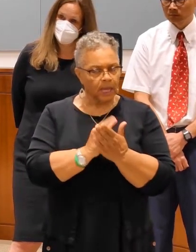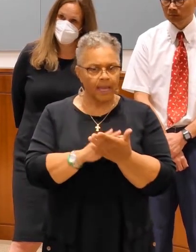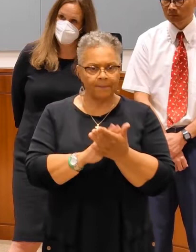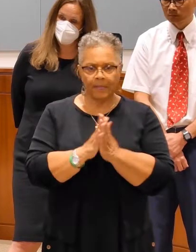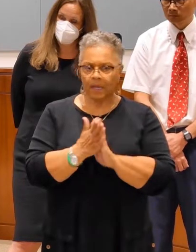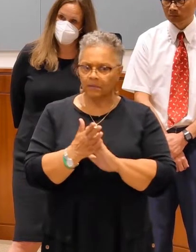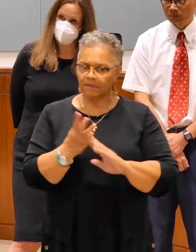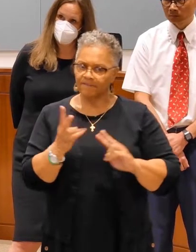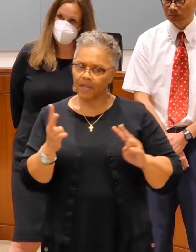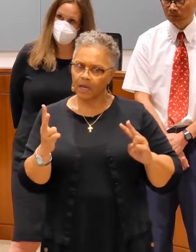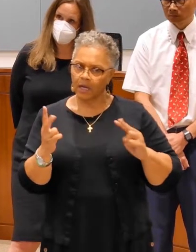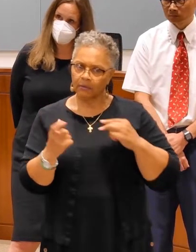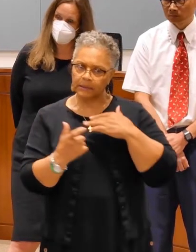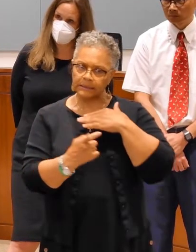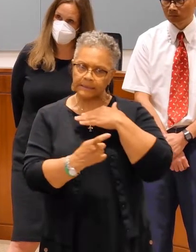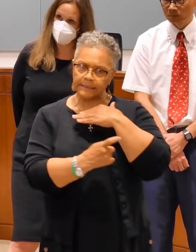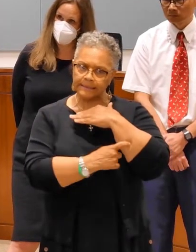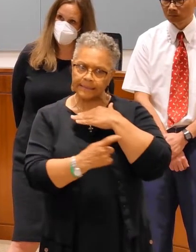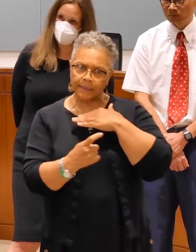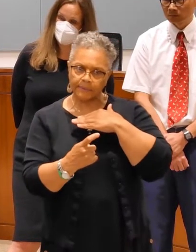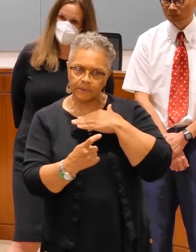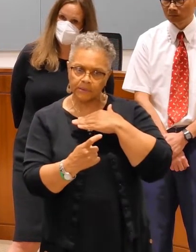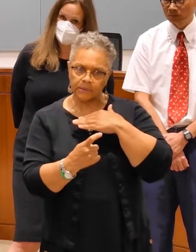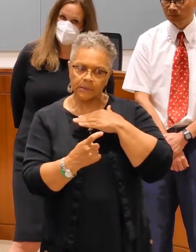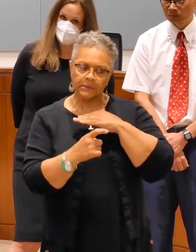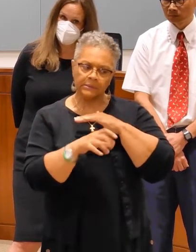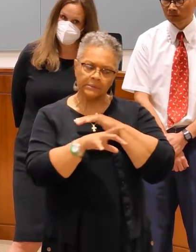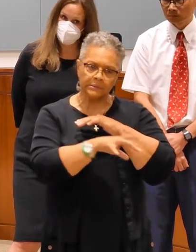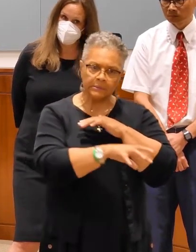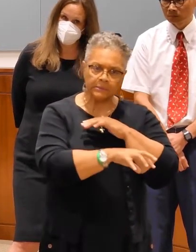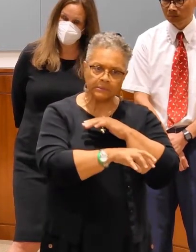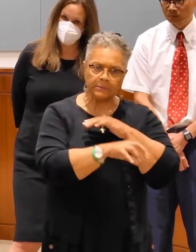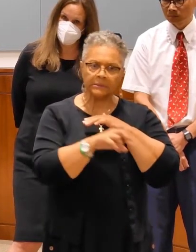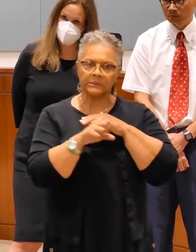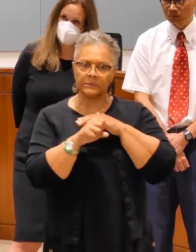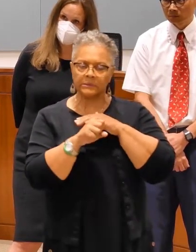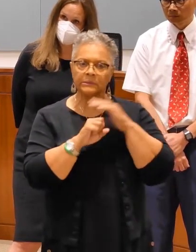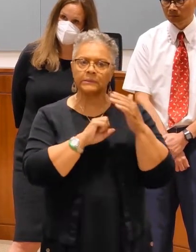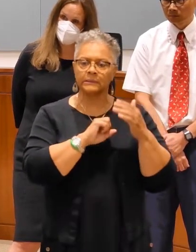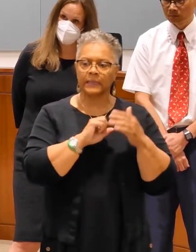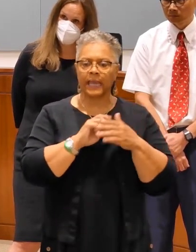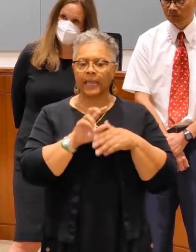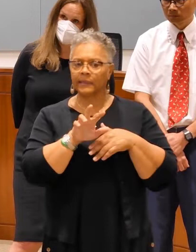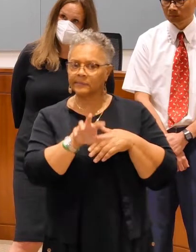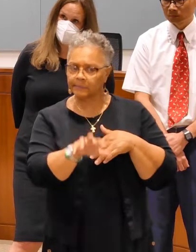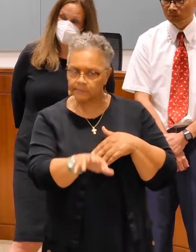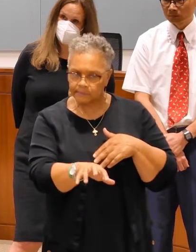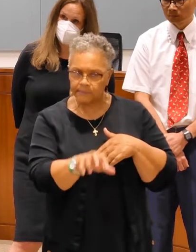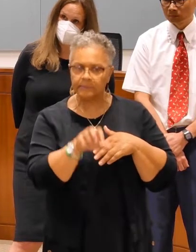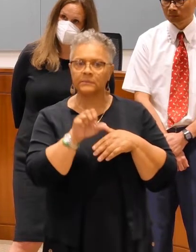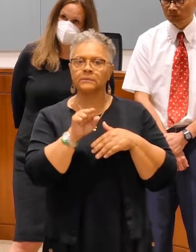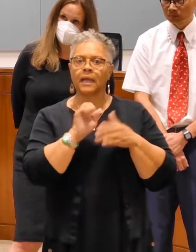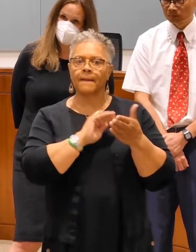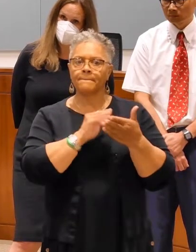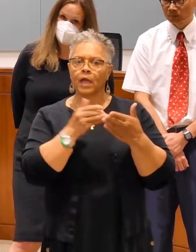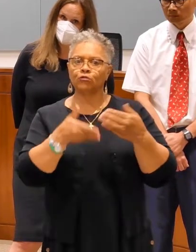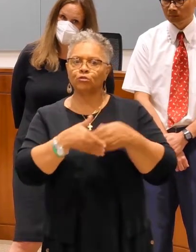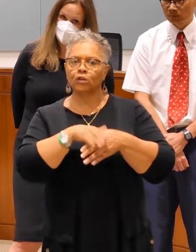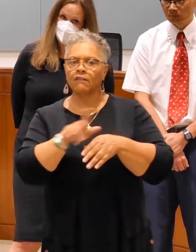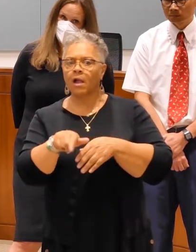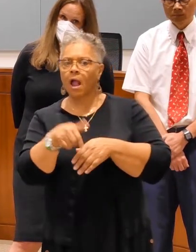very tempting to dip into that amount and dip into that amount to cover